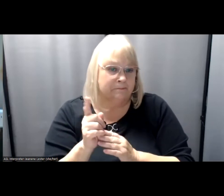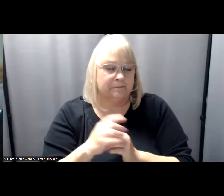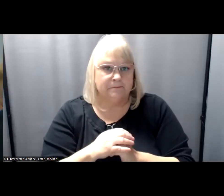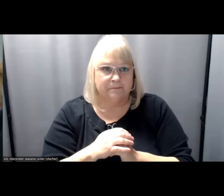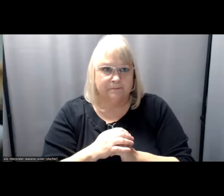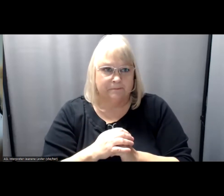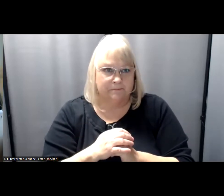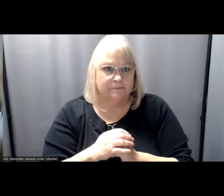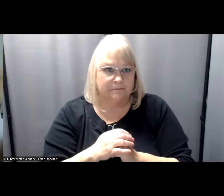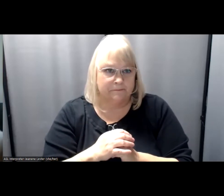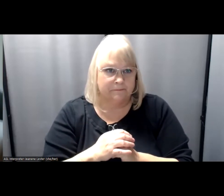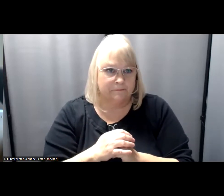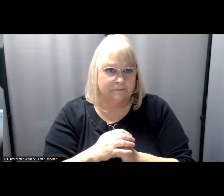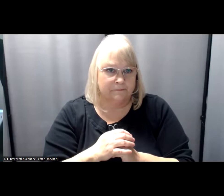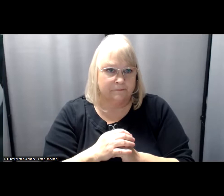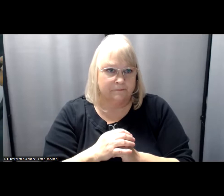Okay.